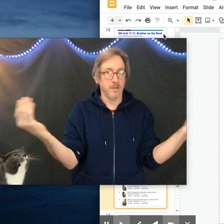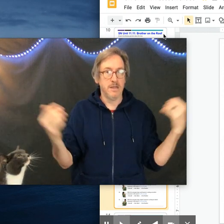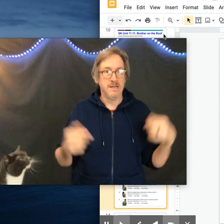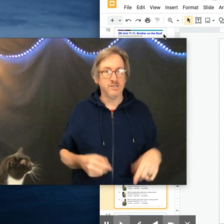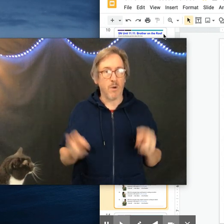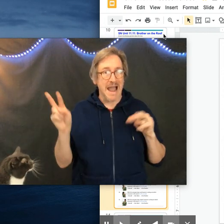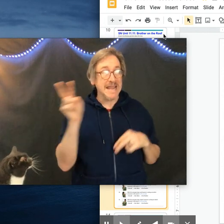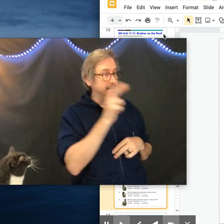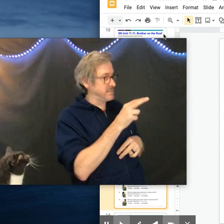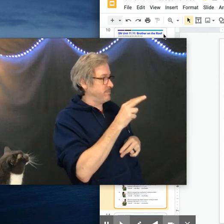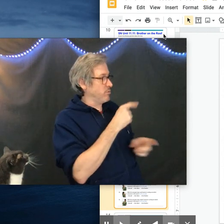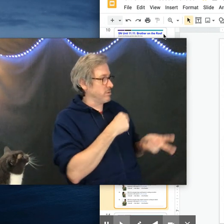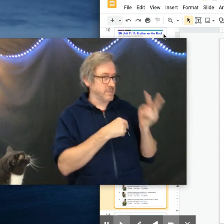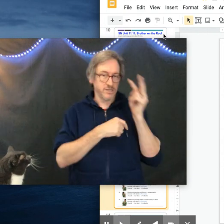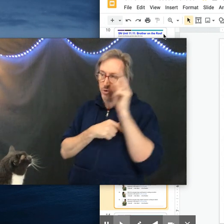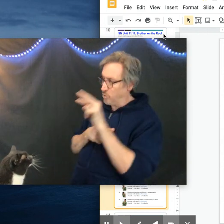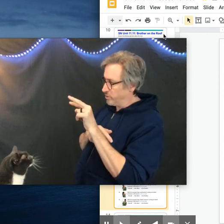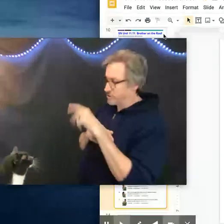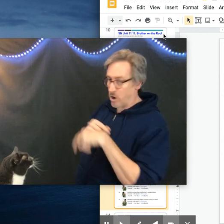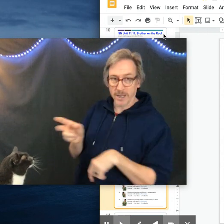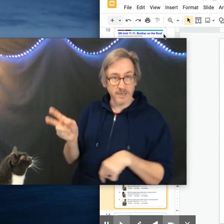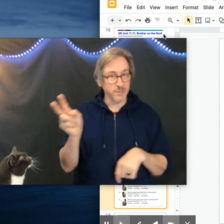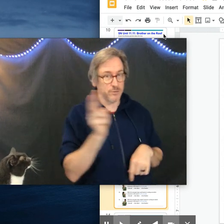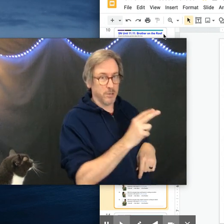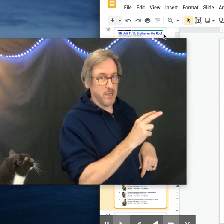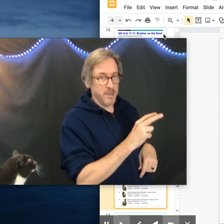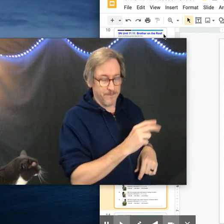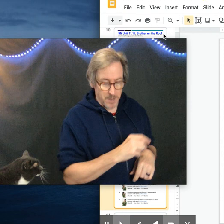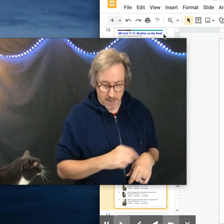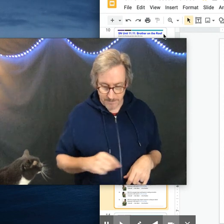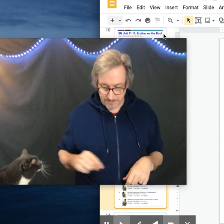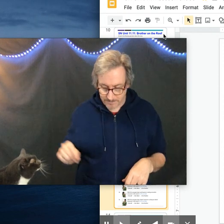Right? So eye gaze is important as to who you're talking to.